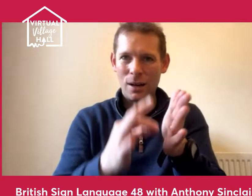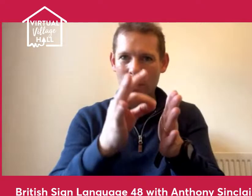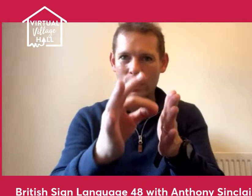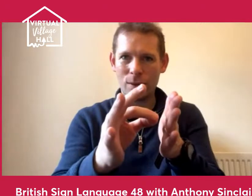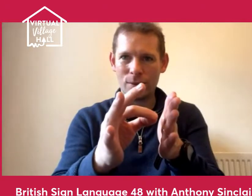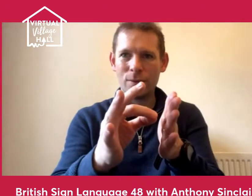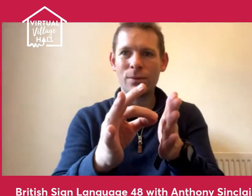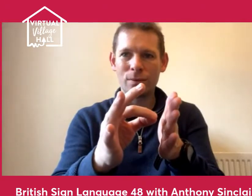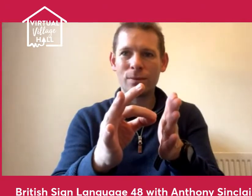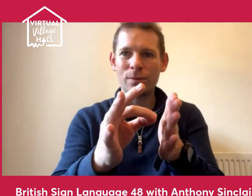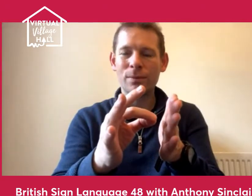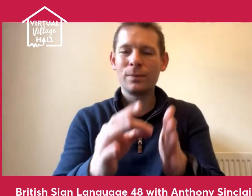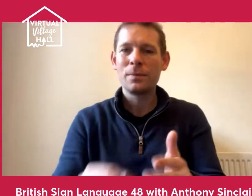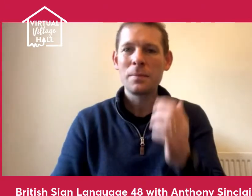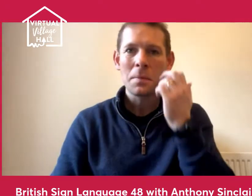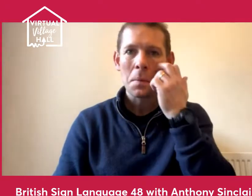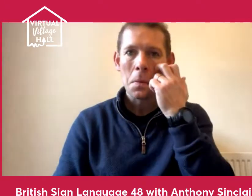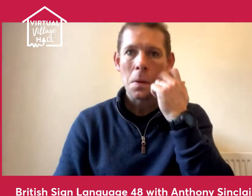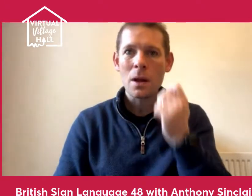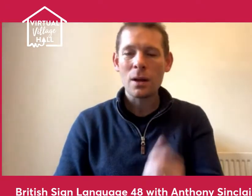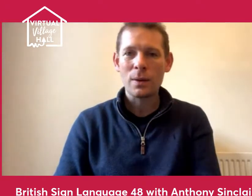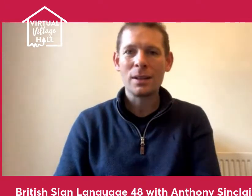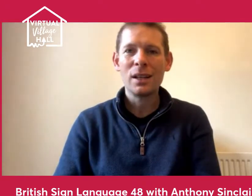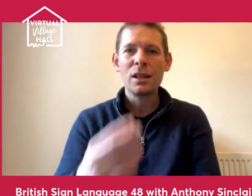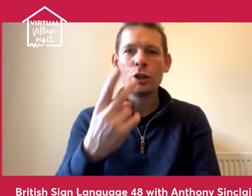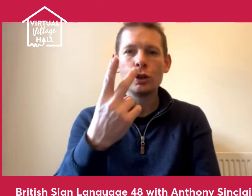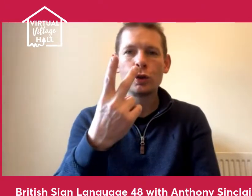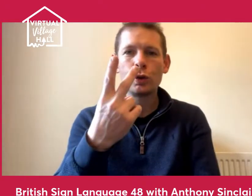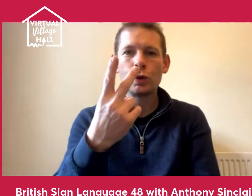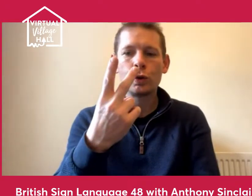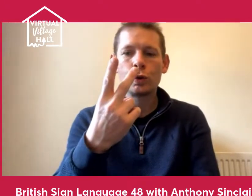and 5 hours, and so on.